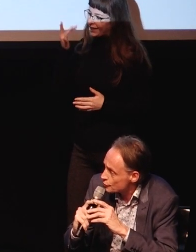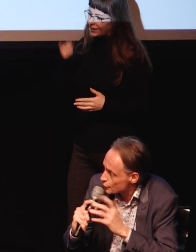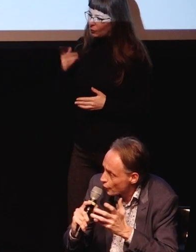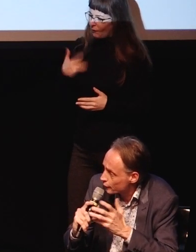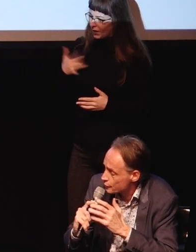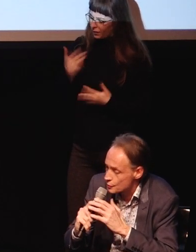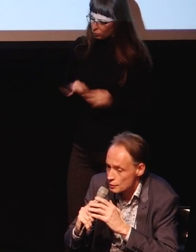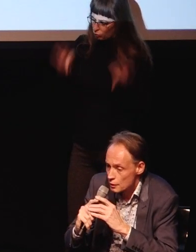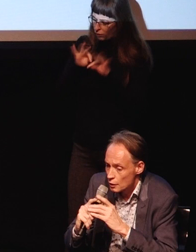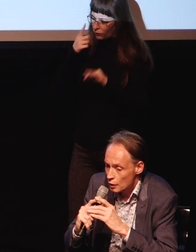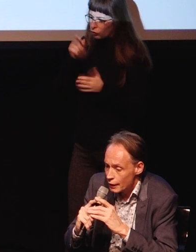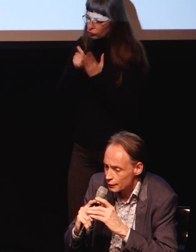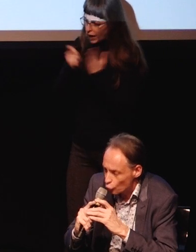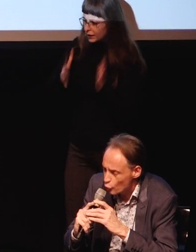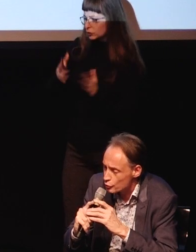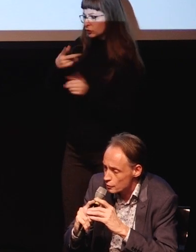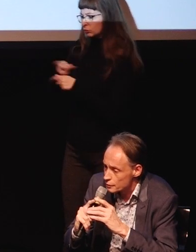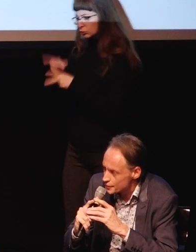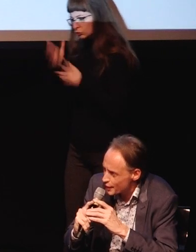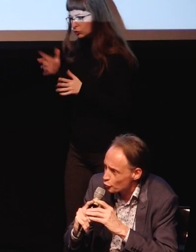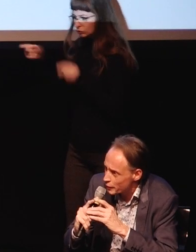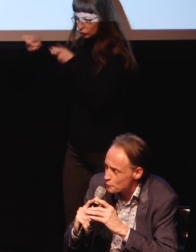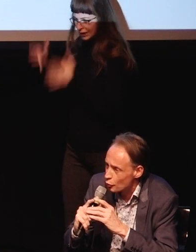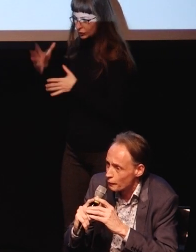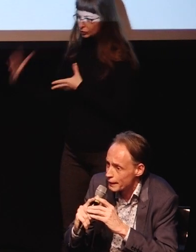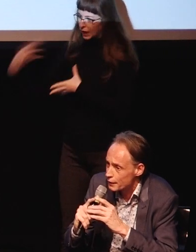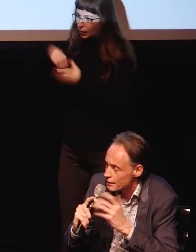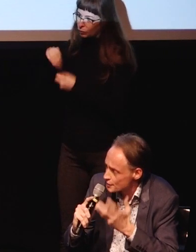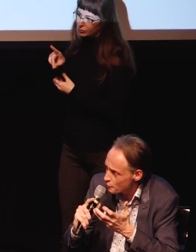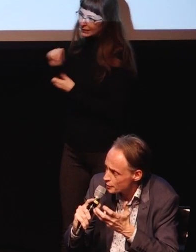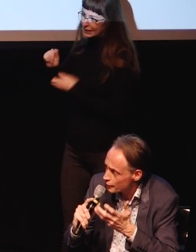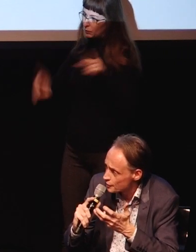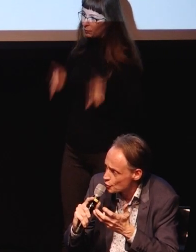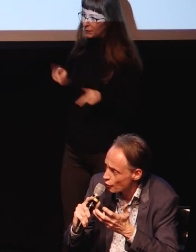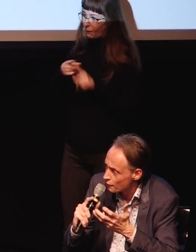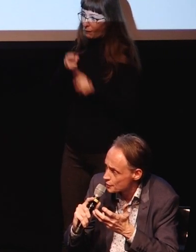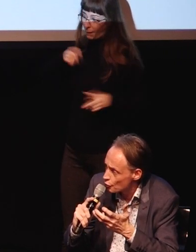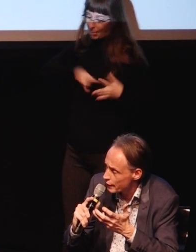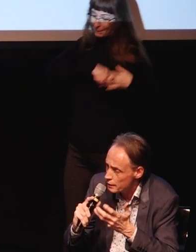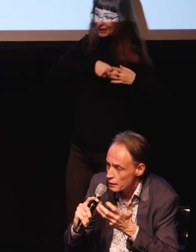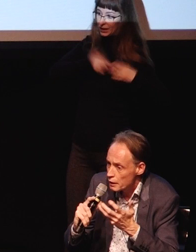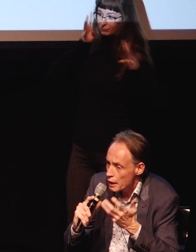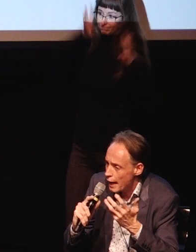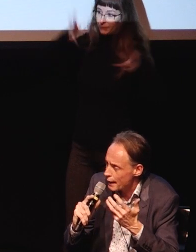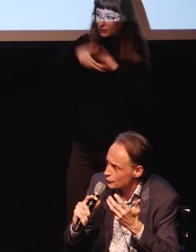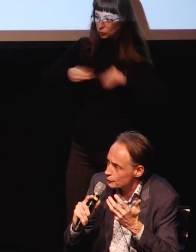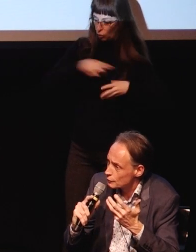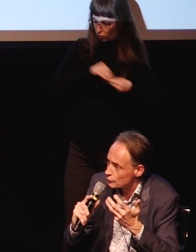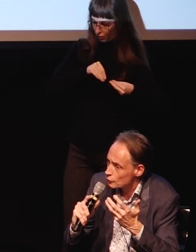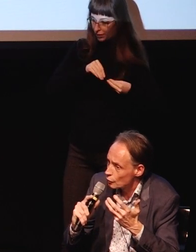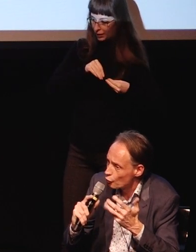producers, directors include disabled people in the conception and the store of the story